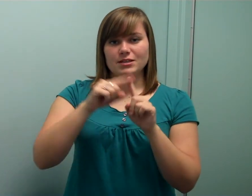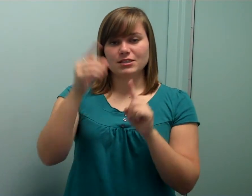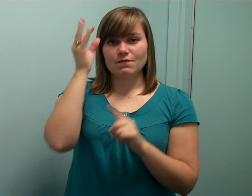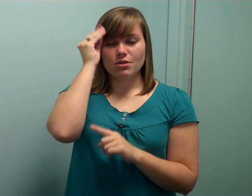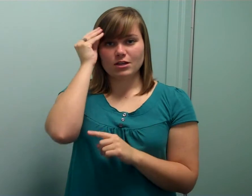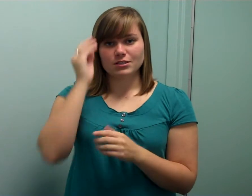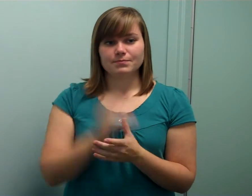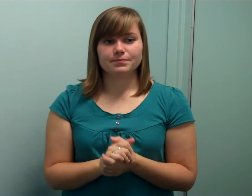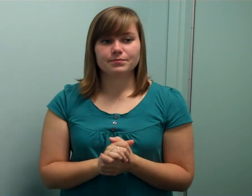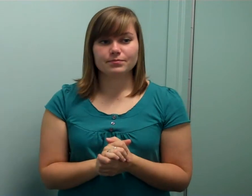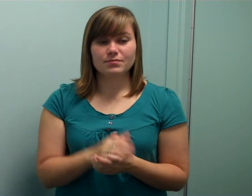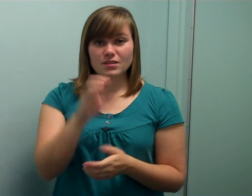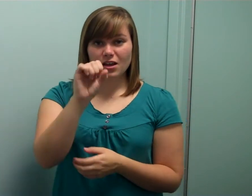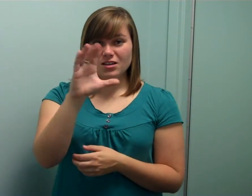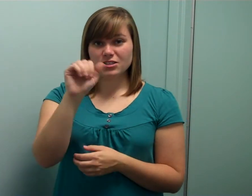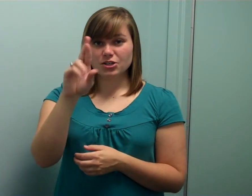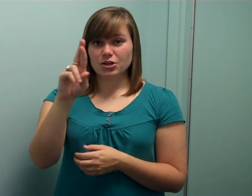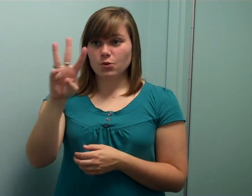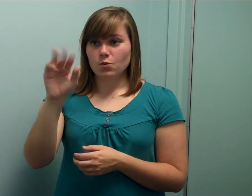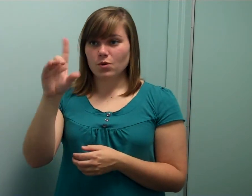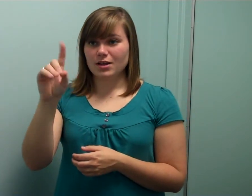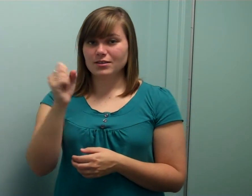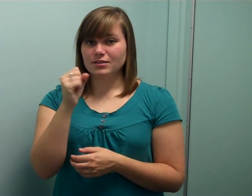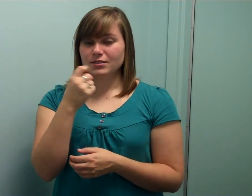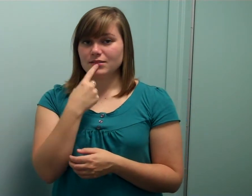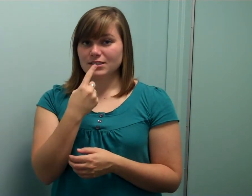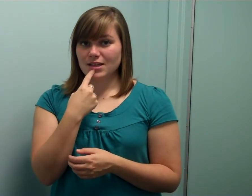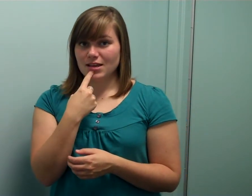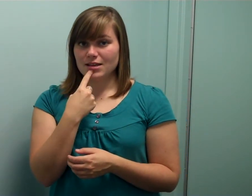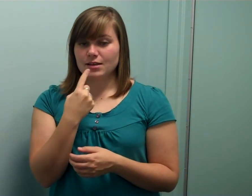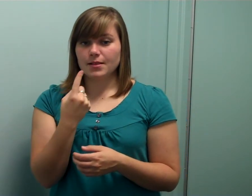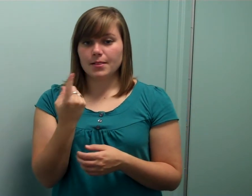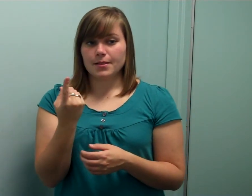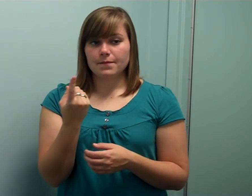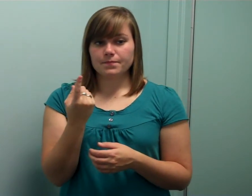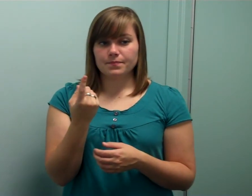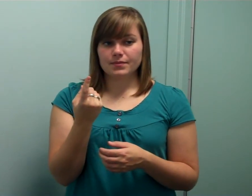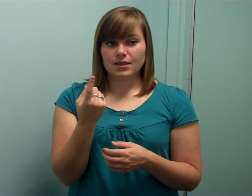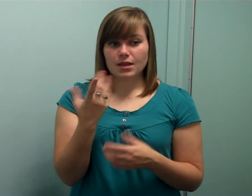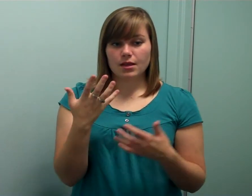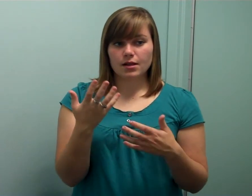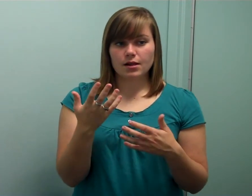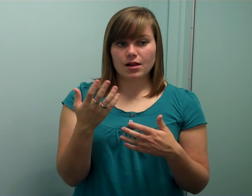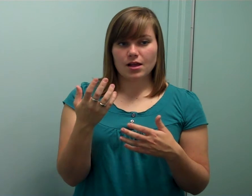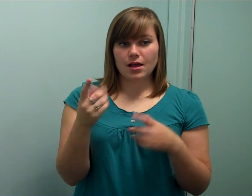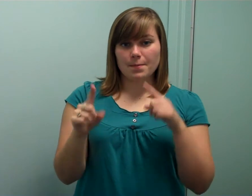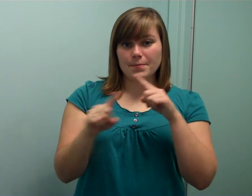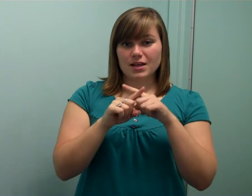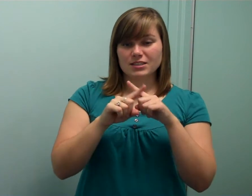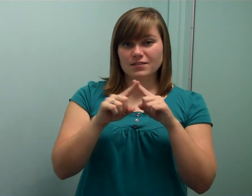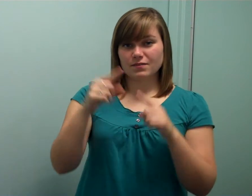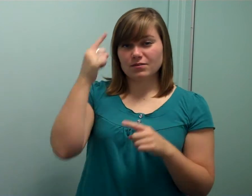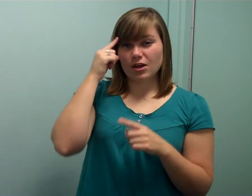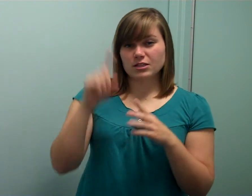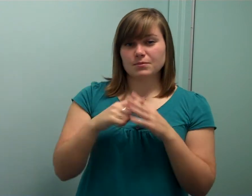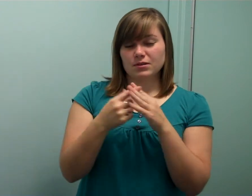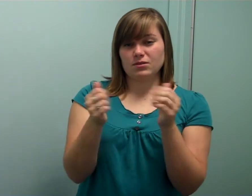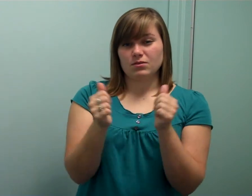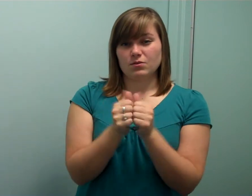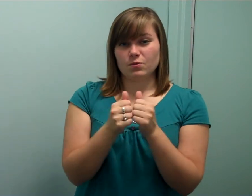as Oscar Wilde said, the basis of optimism is sheer terror. But how can we